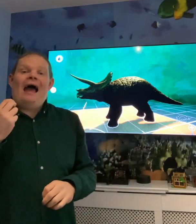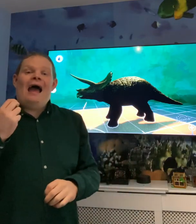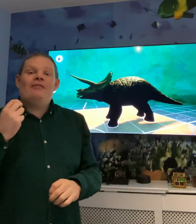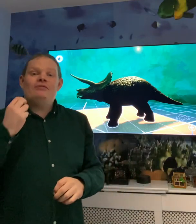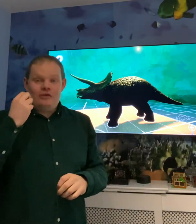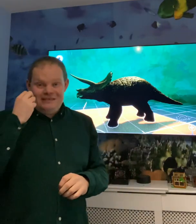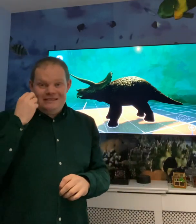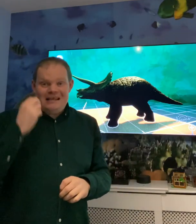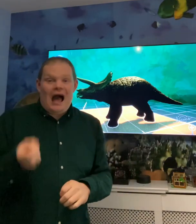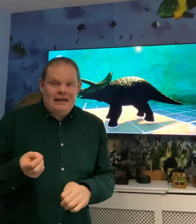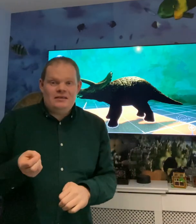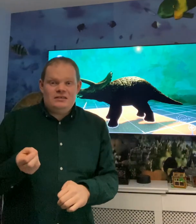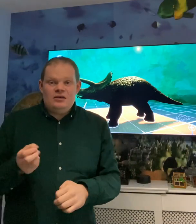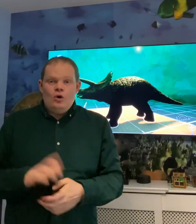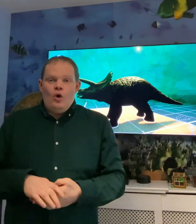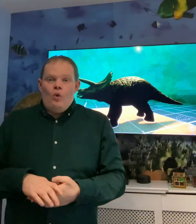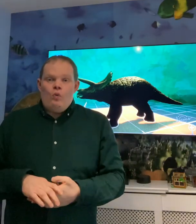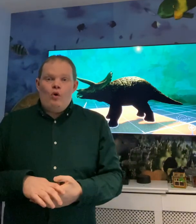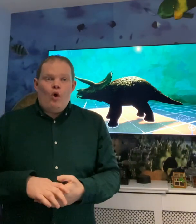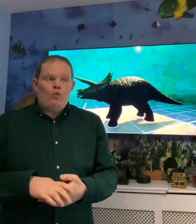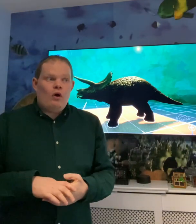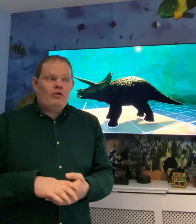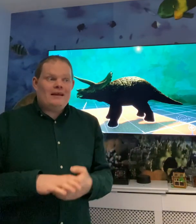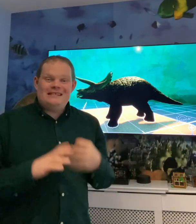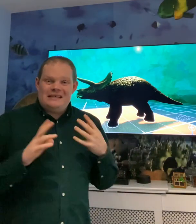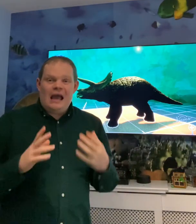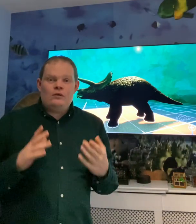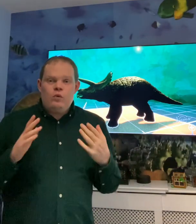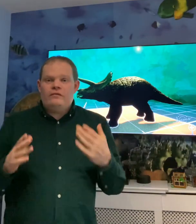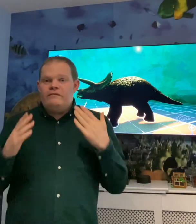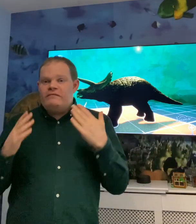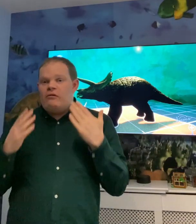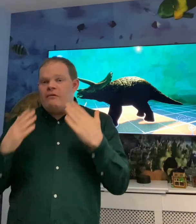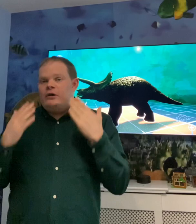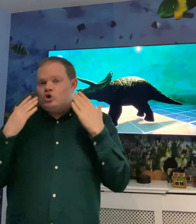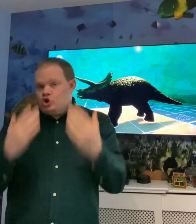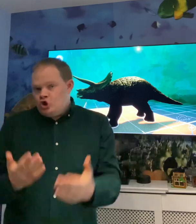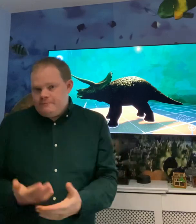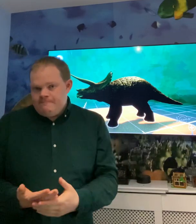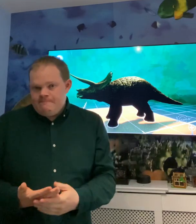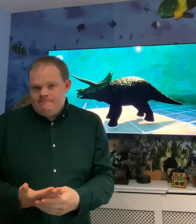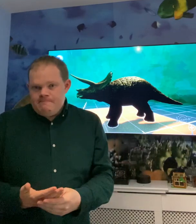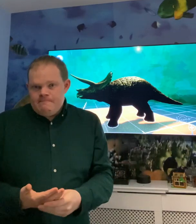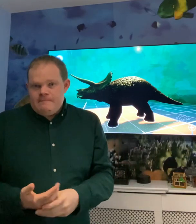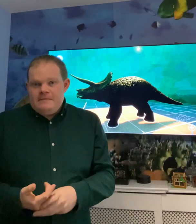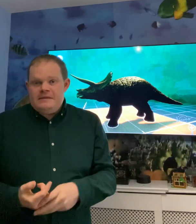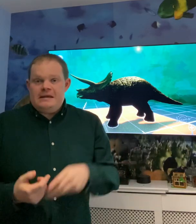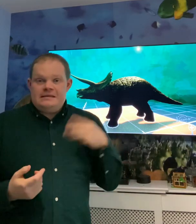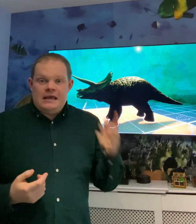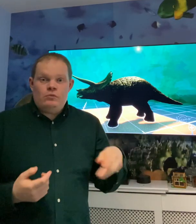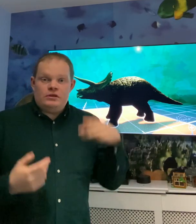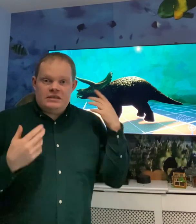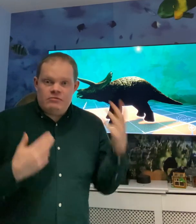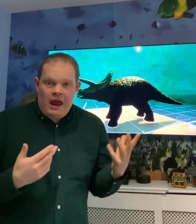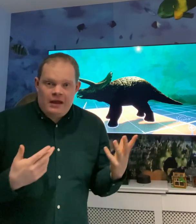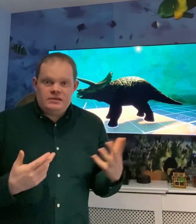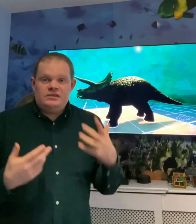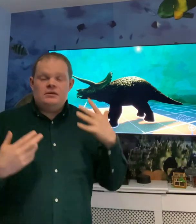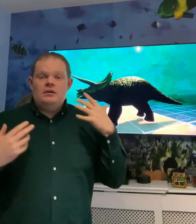And their sight, well, their sight wasn't very, very good. The same with the T-Rex.